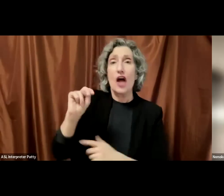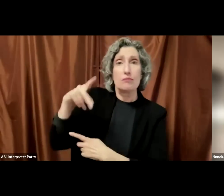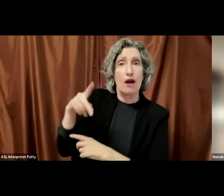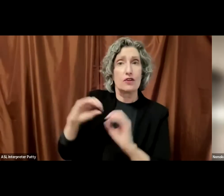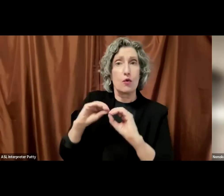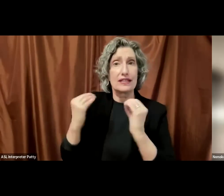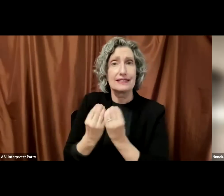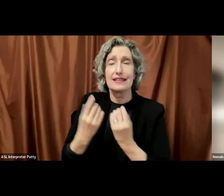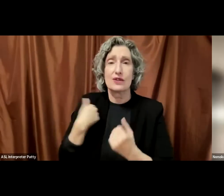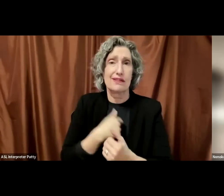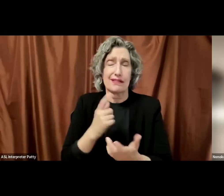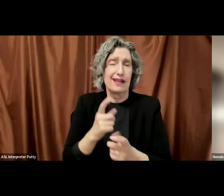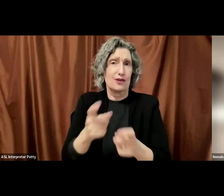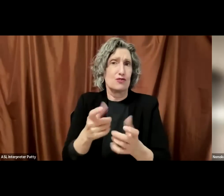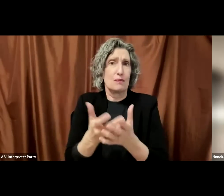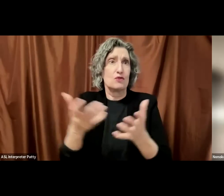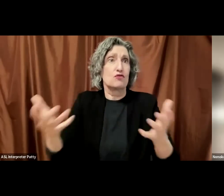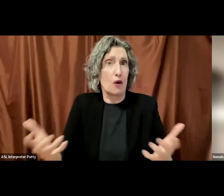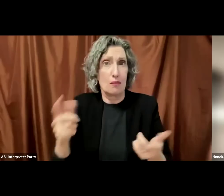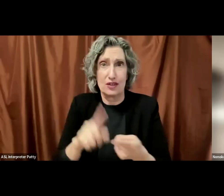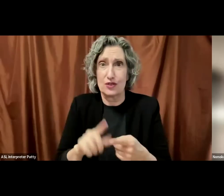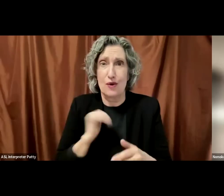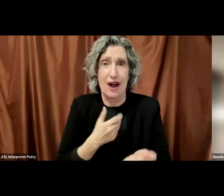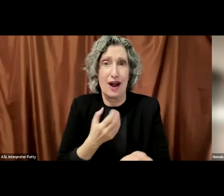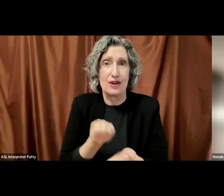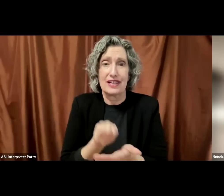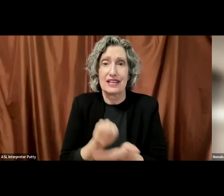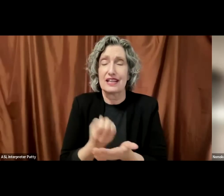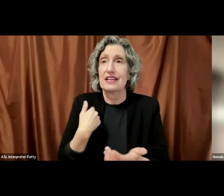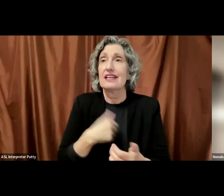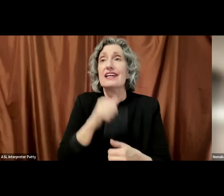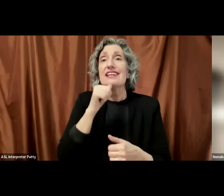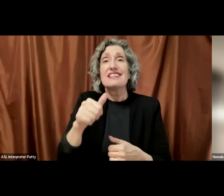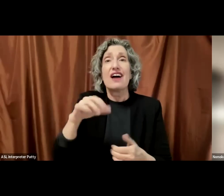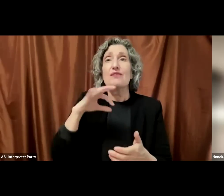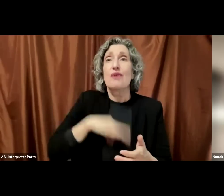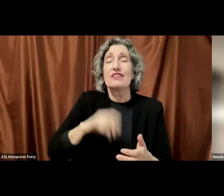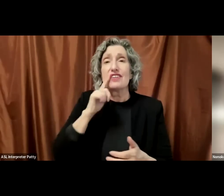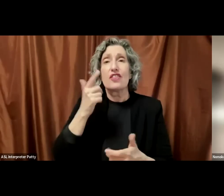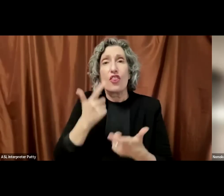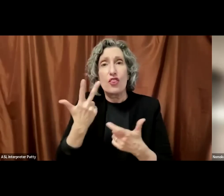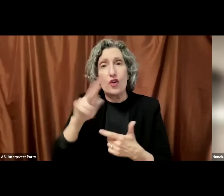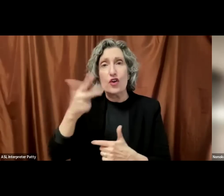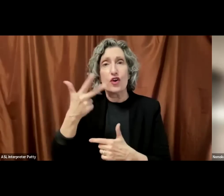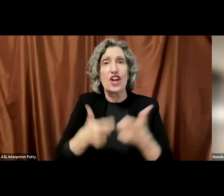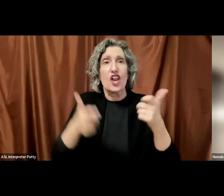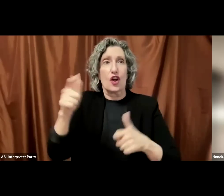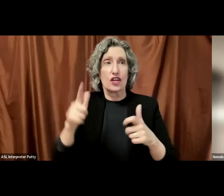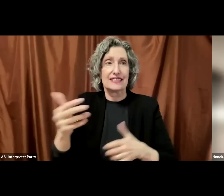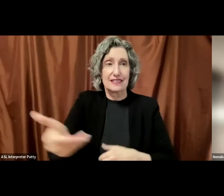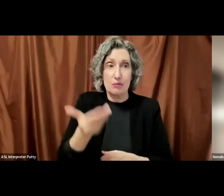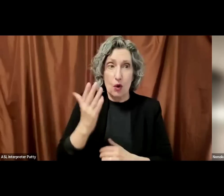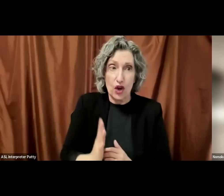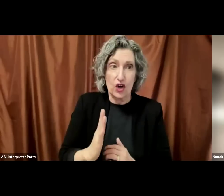much to our economy. According to the independent sector, nationally, nonprofits are the third largest employer by industry